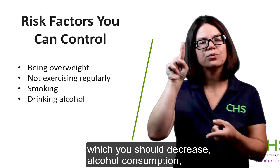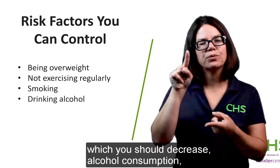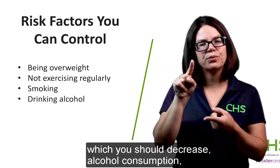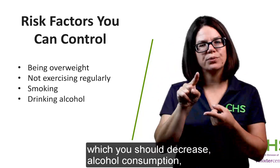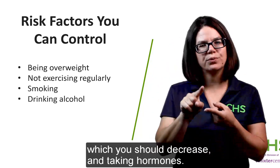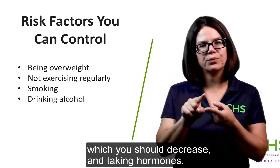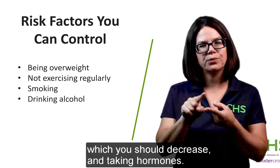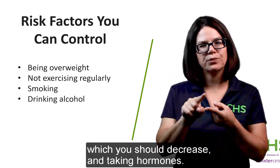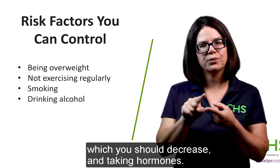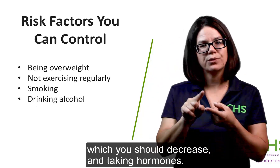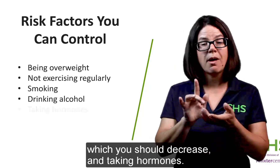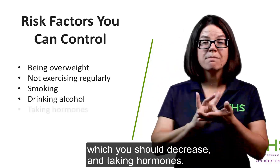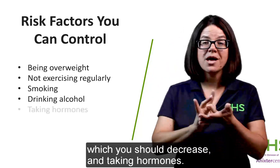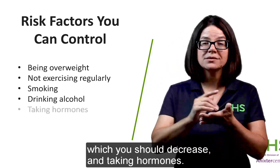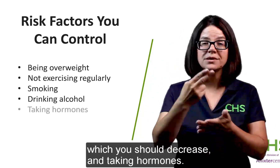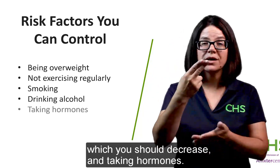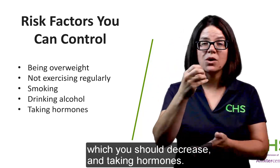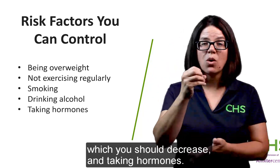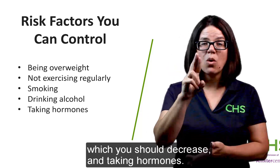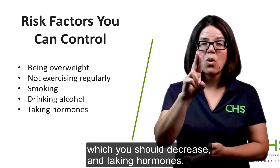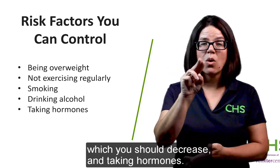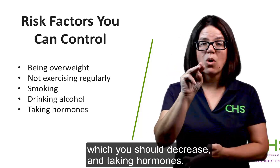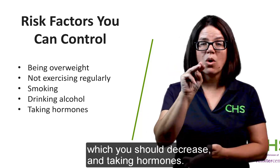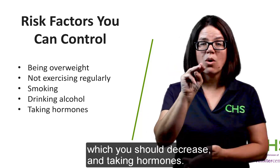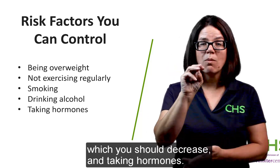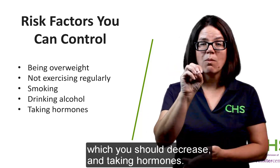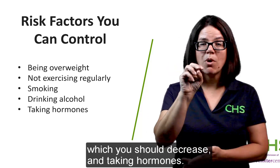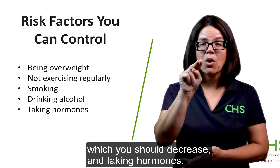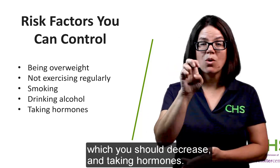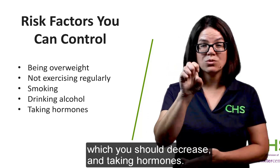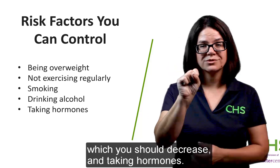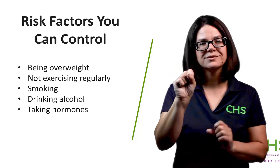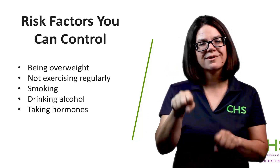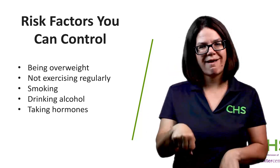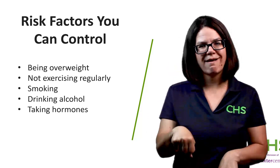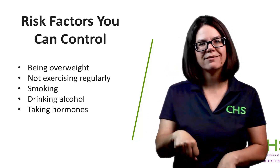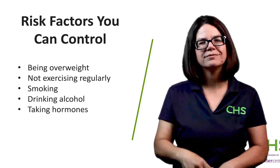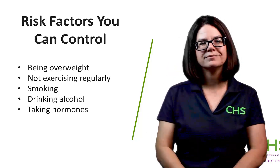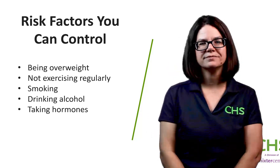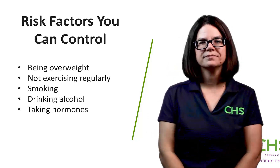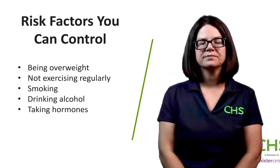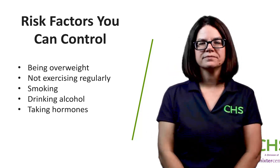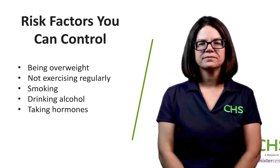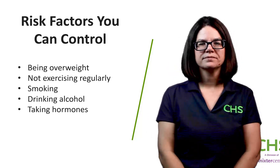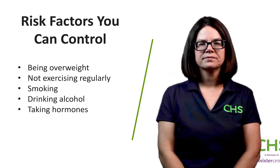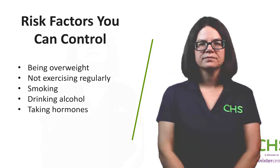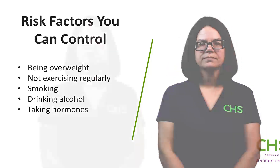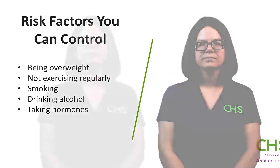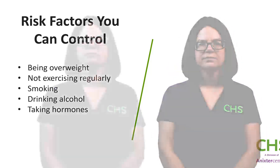alcohol consumption, which you should increase, and taking hormones.